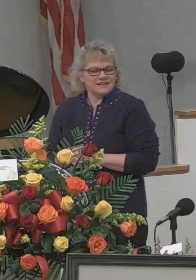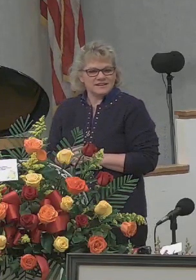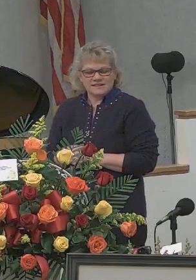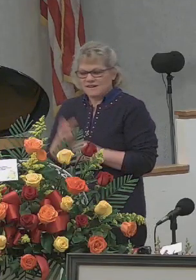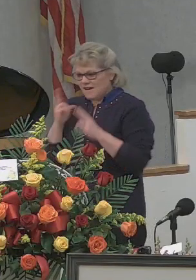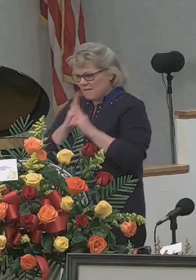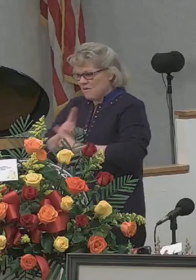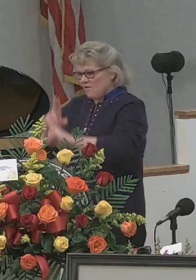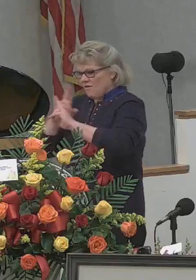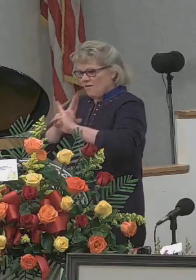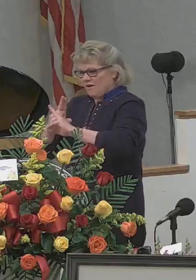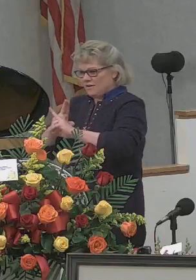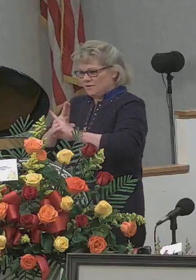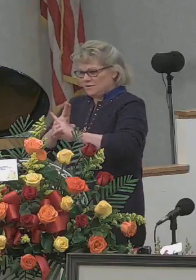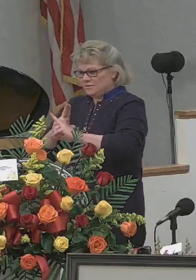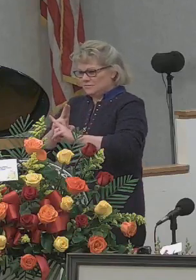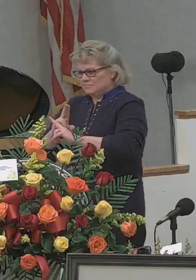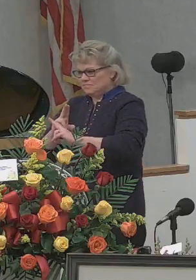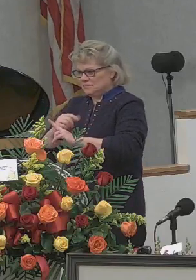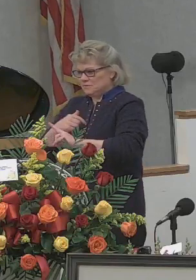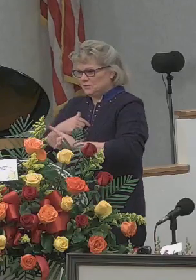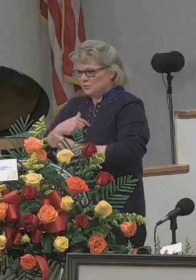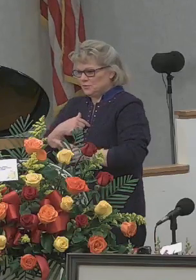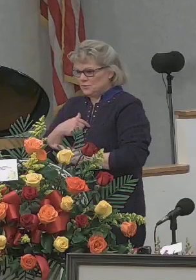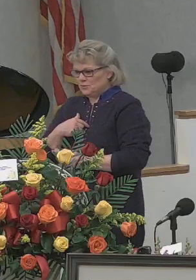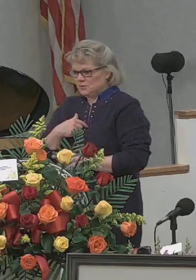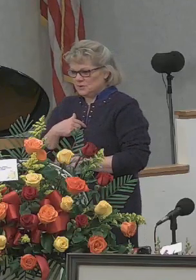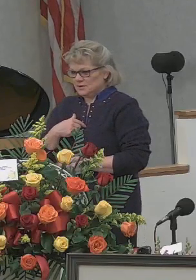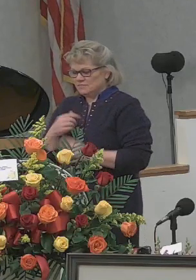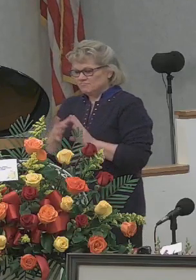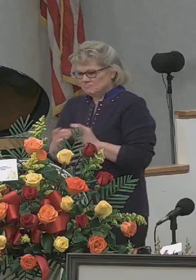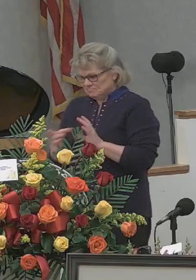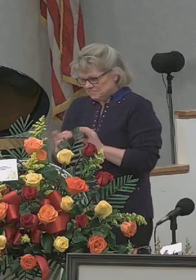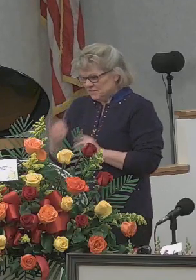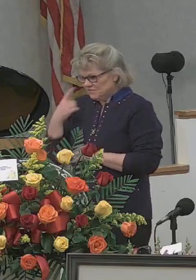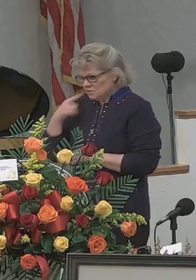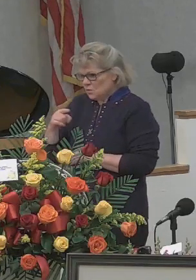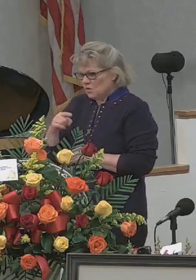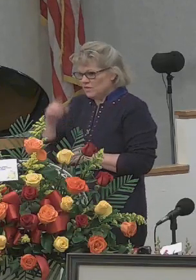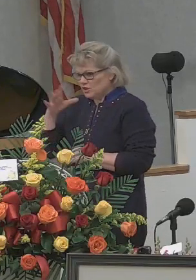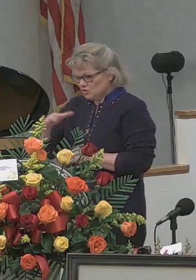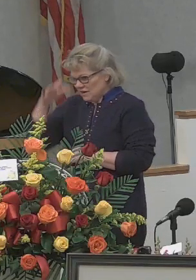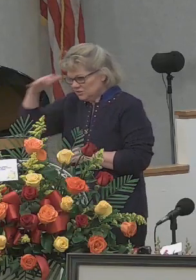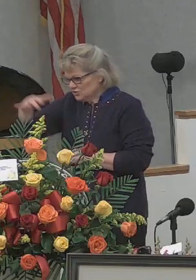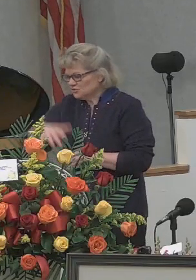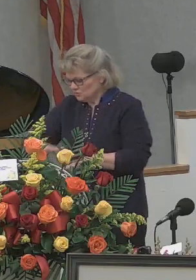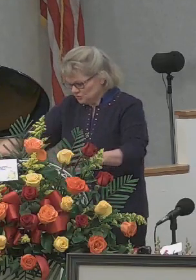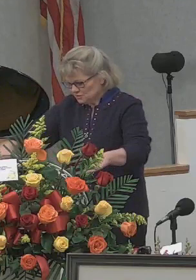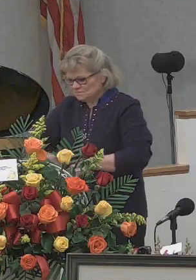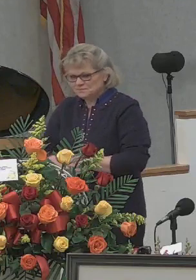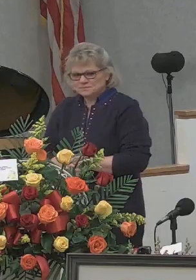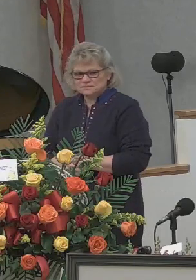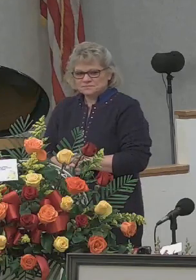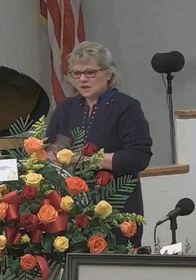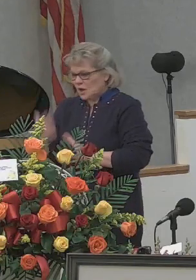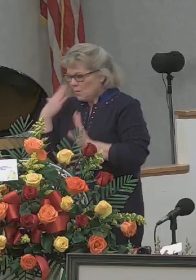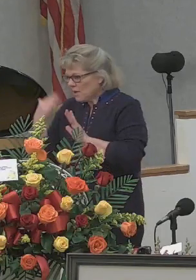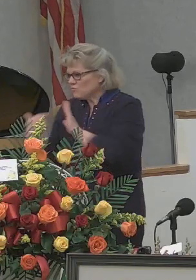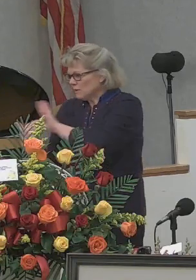incredibly honored to be able to say a few words on behalf of the grandkids. I hope I represent you all